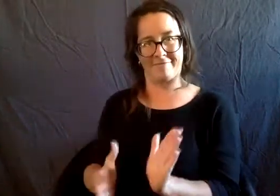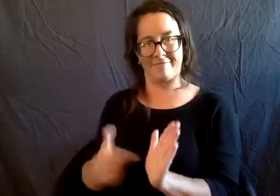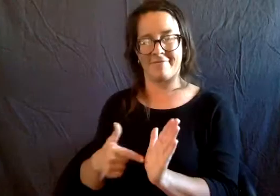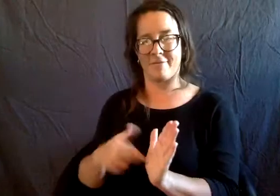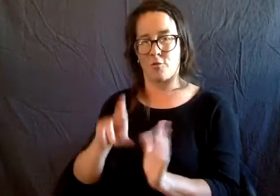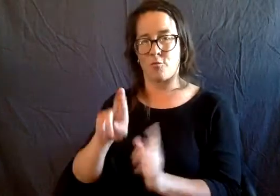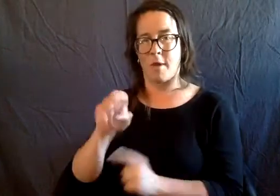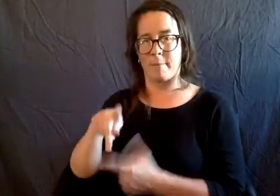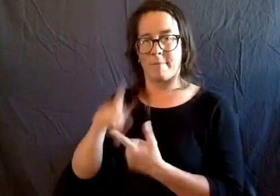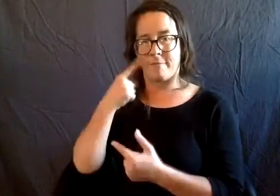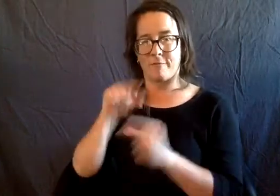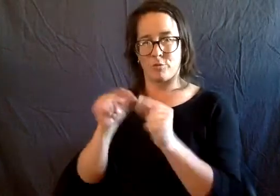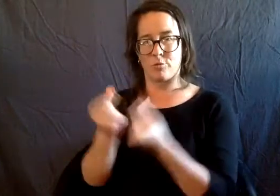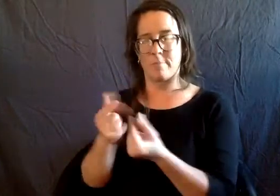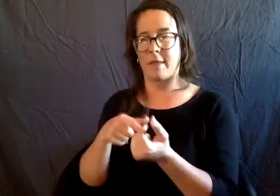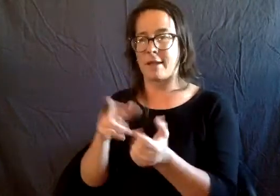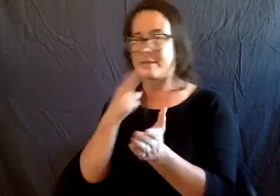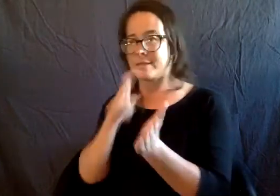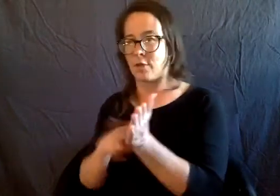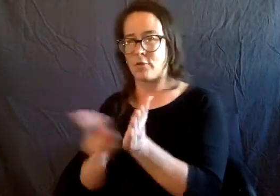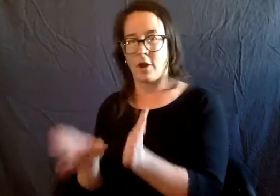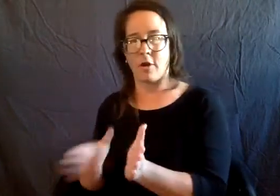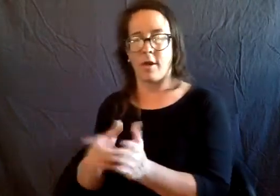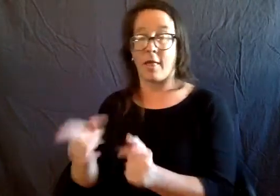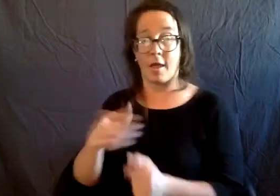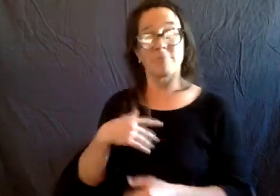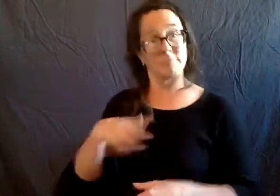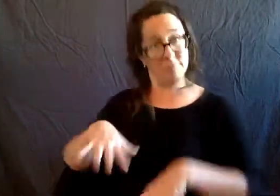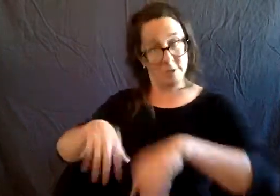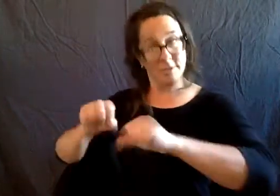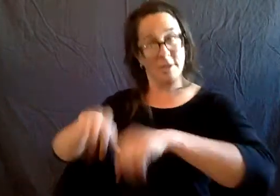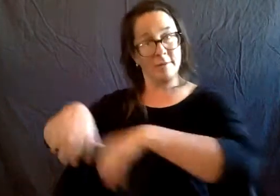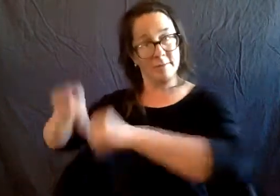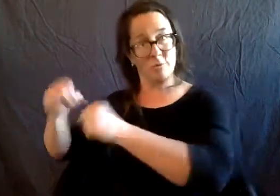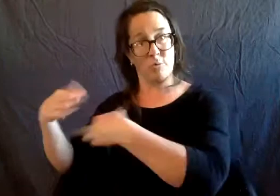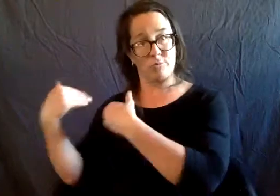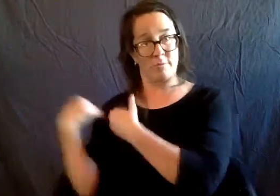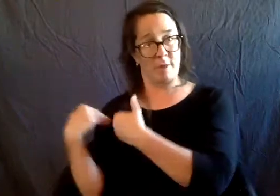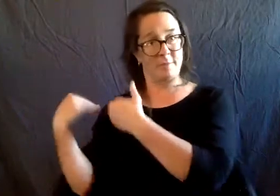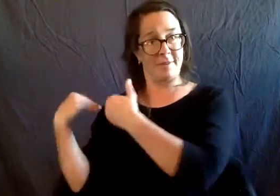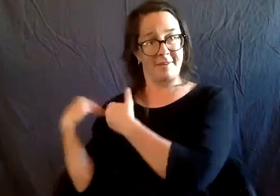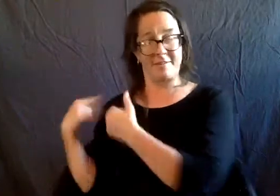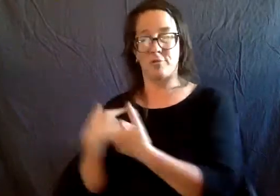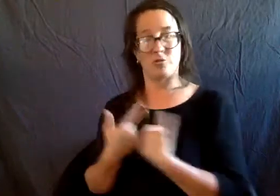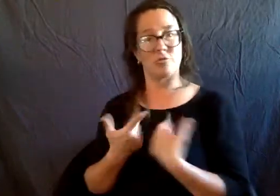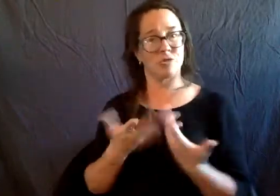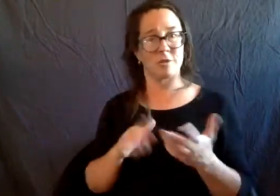was a district secretary. And it was kind of these opportunities showed up, and my sponsor taught me early, like, you just say yes to things, you just go help